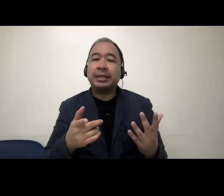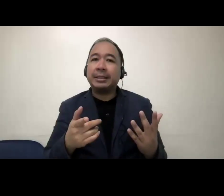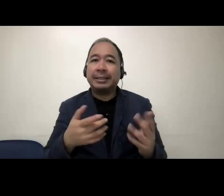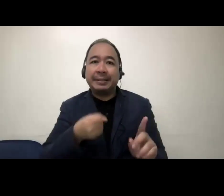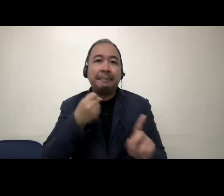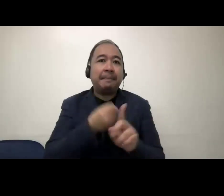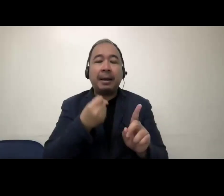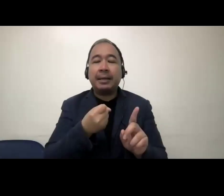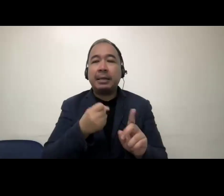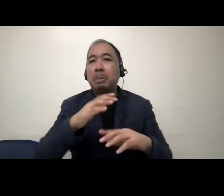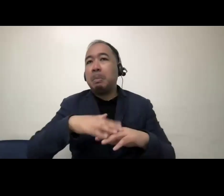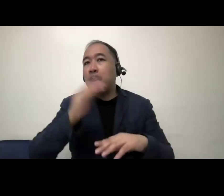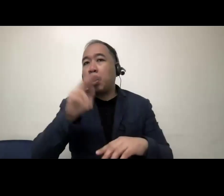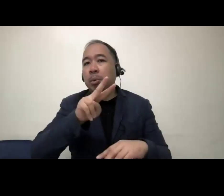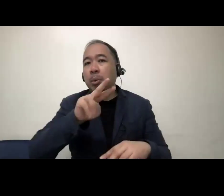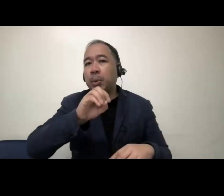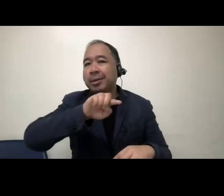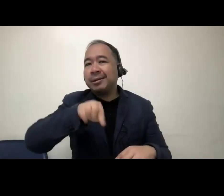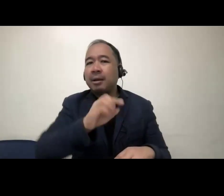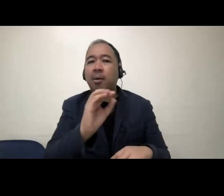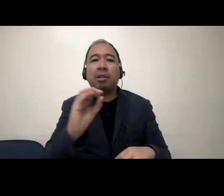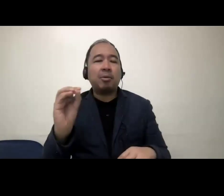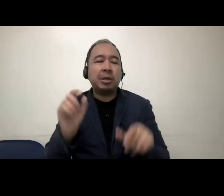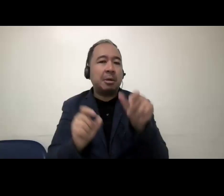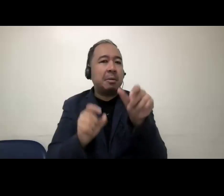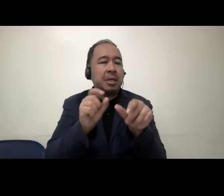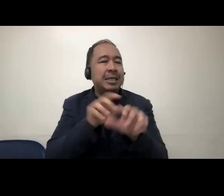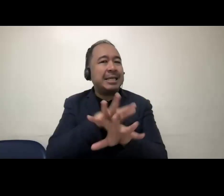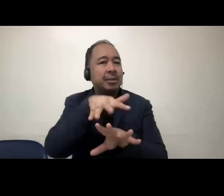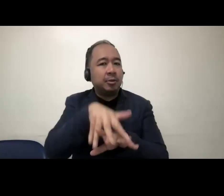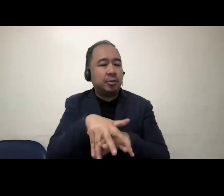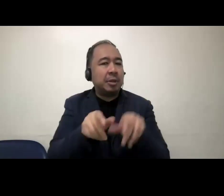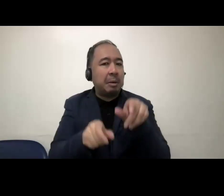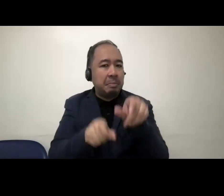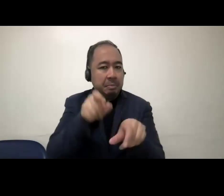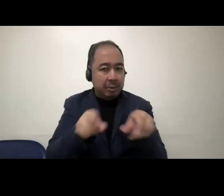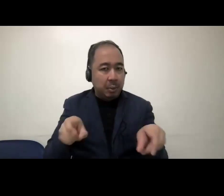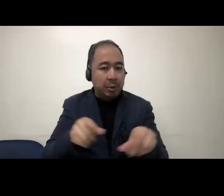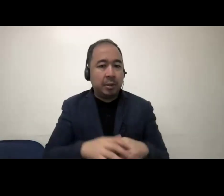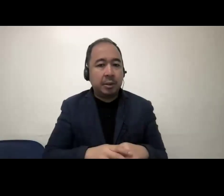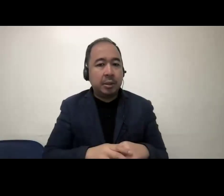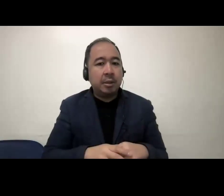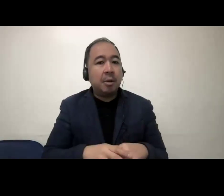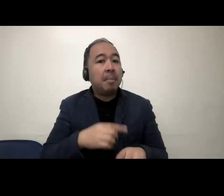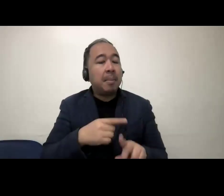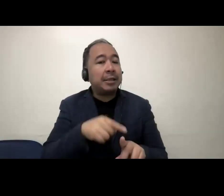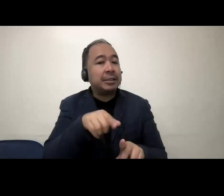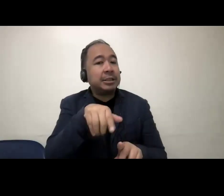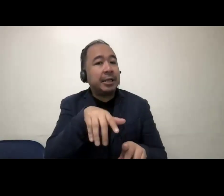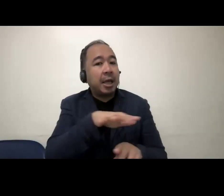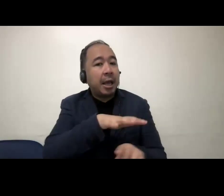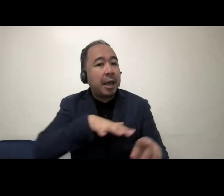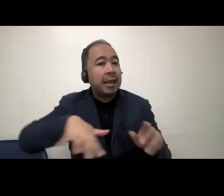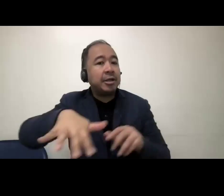20,000 indigenous communities. And along with it, the space where the solar power project is coming up, Assam per se,